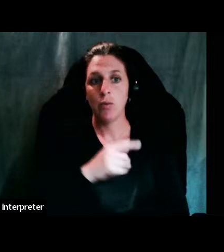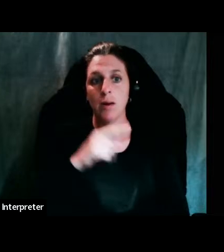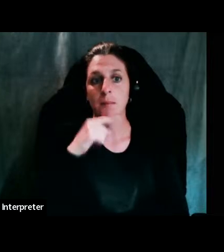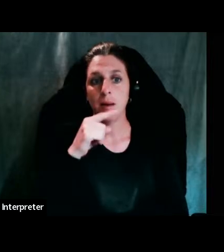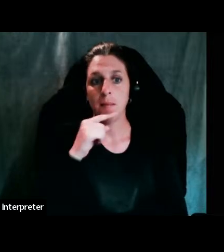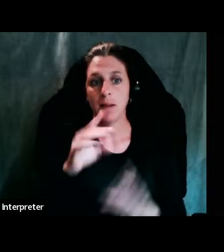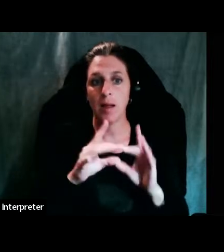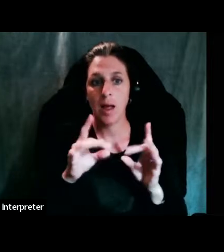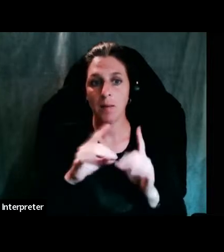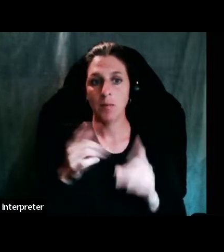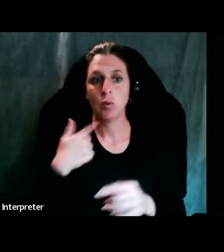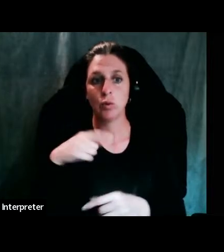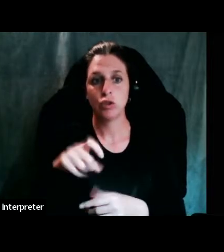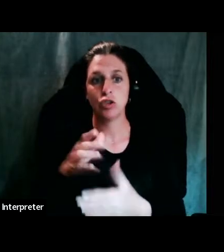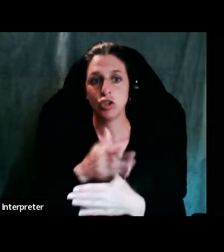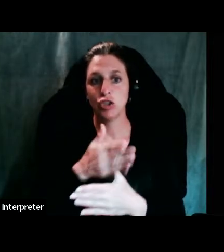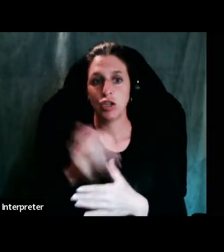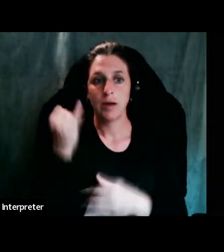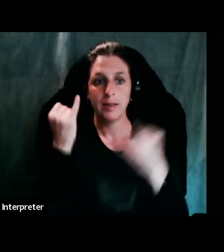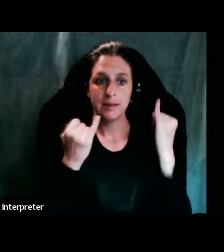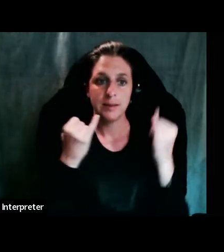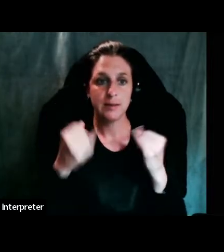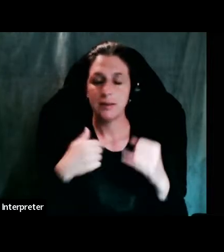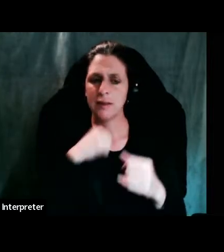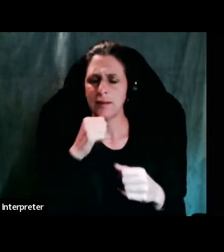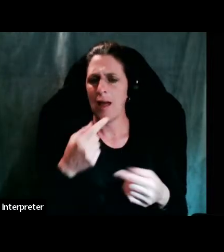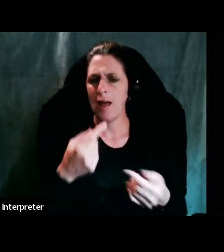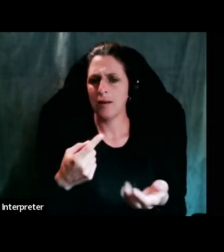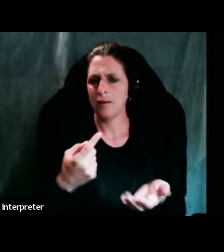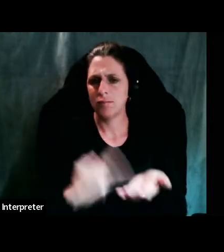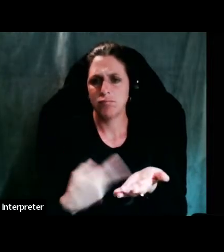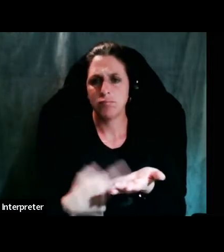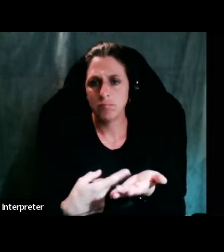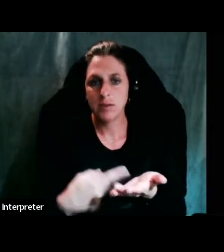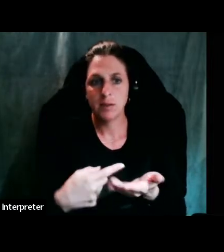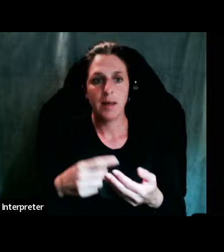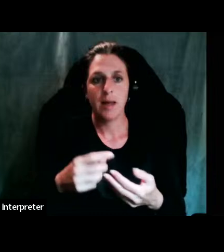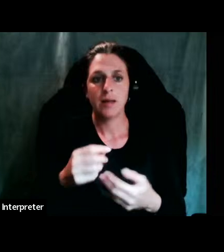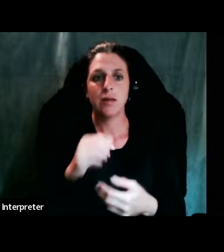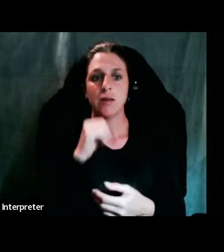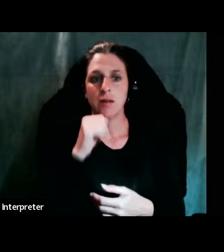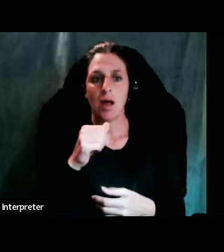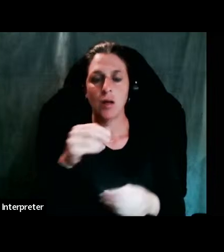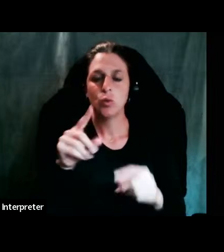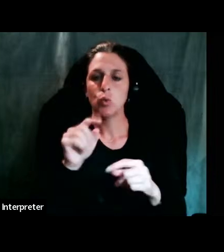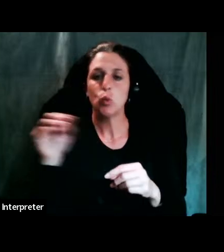want to, it's not a debate or anything to get too deep.